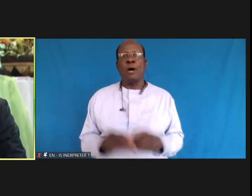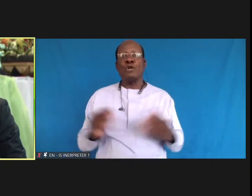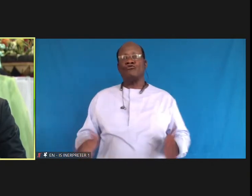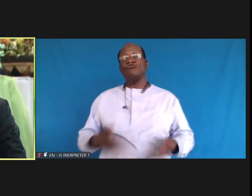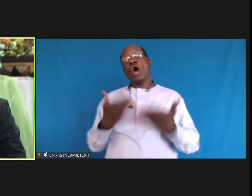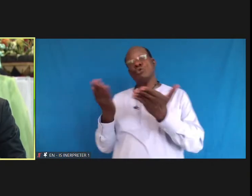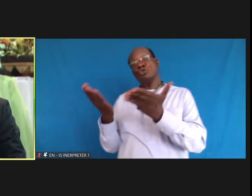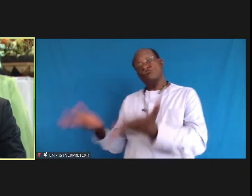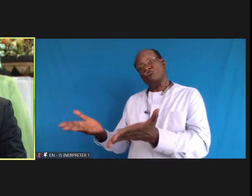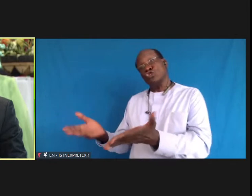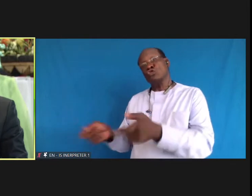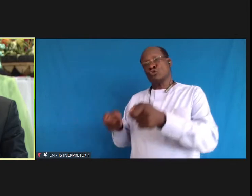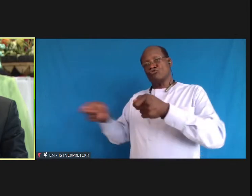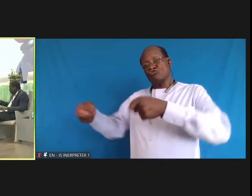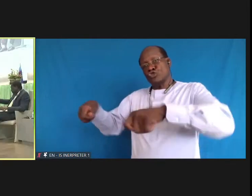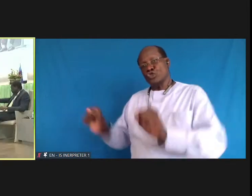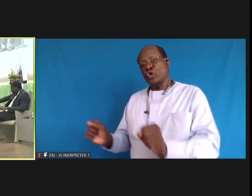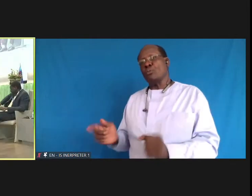session.